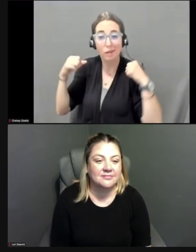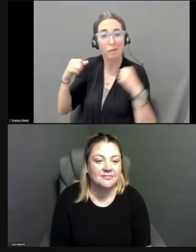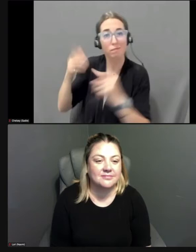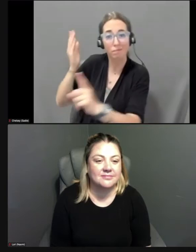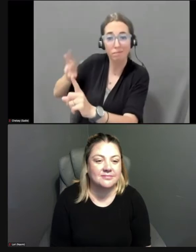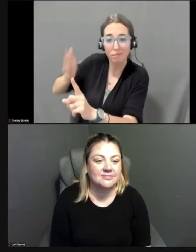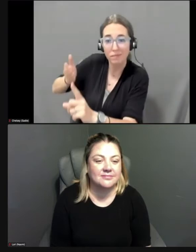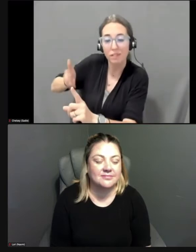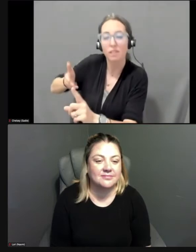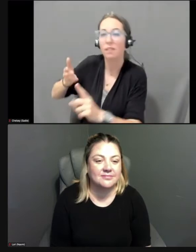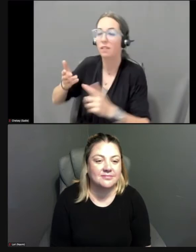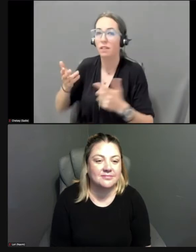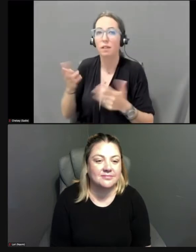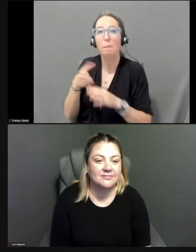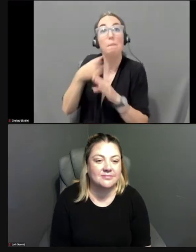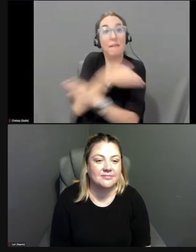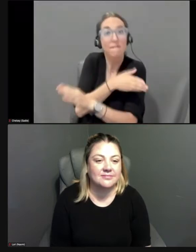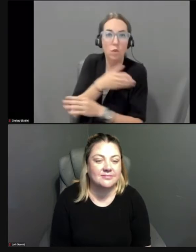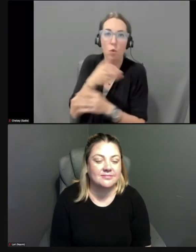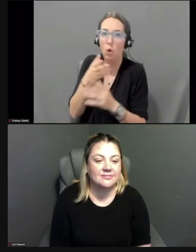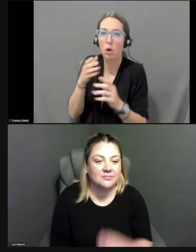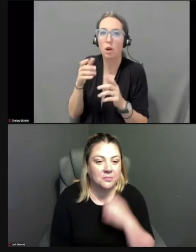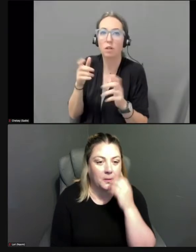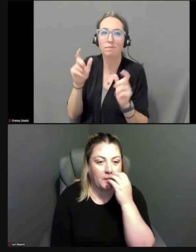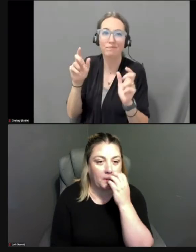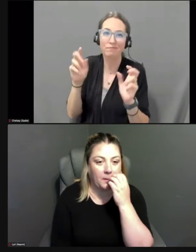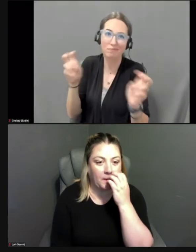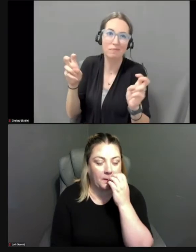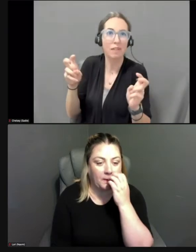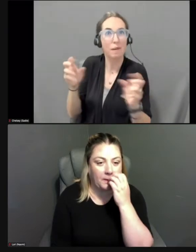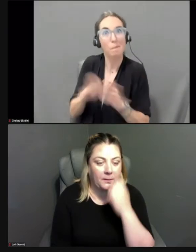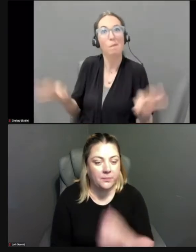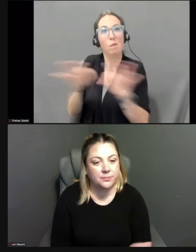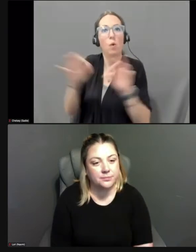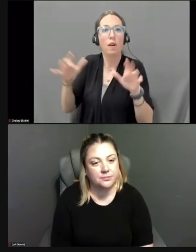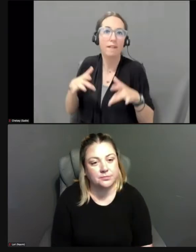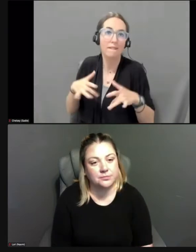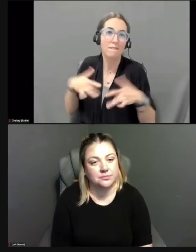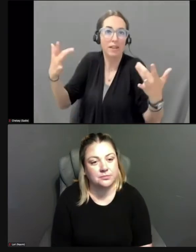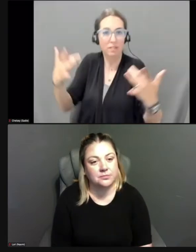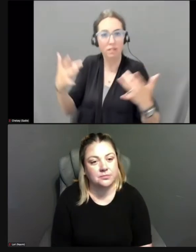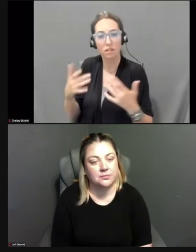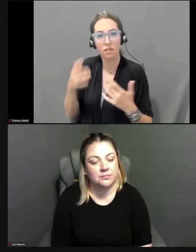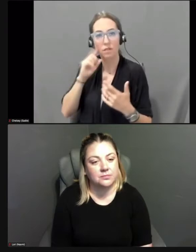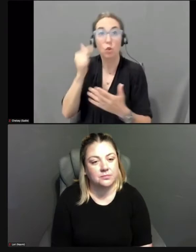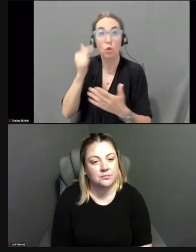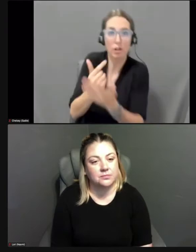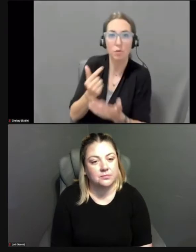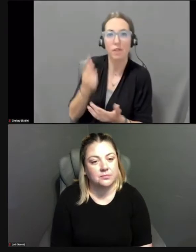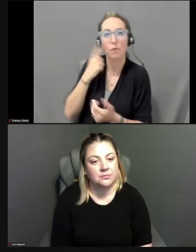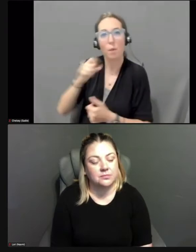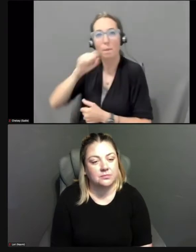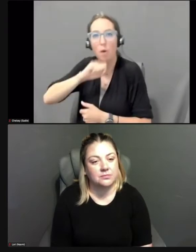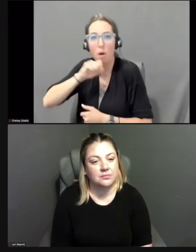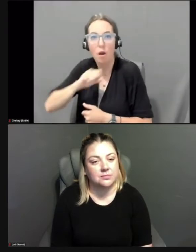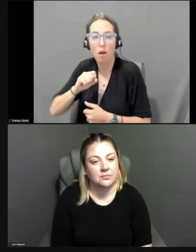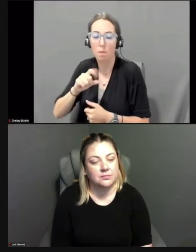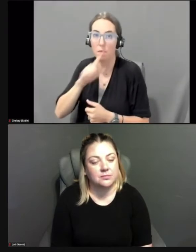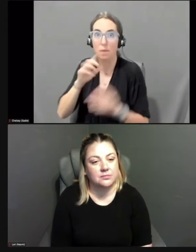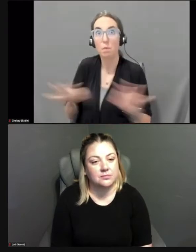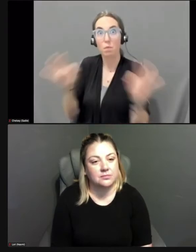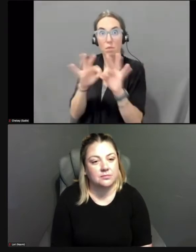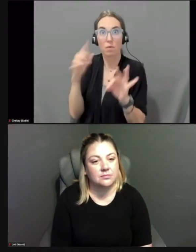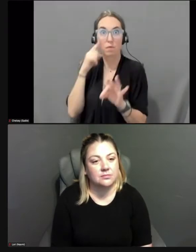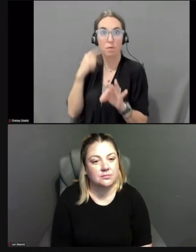big end of high school events like prom and grad week. That was a big thing, very big thing for me at the end of my senior year. And even going